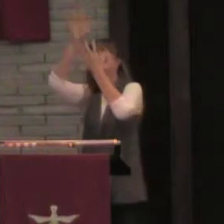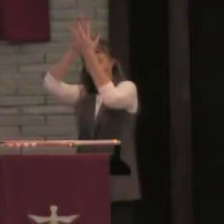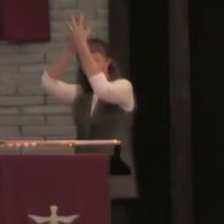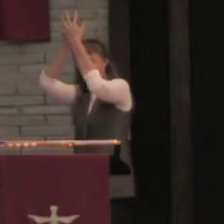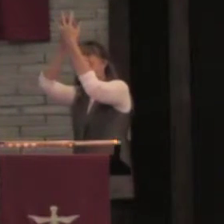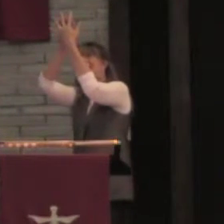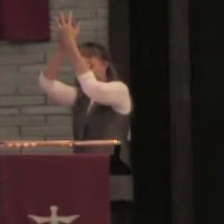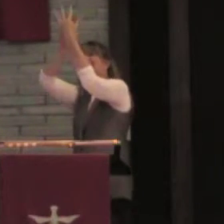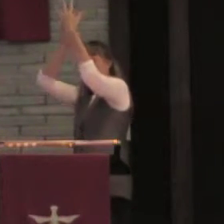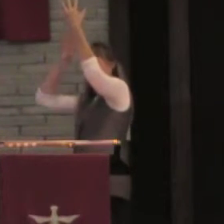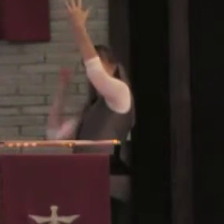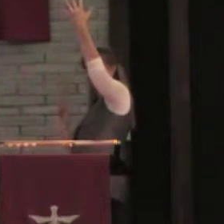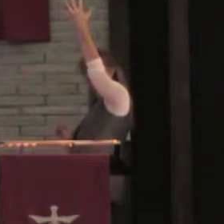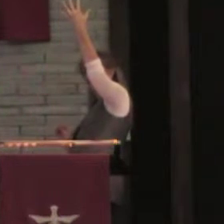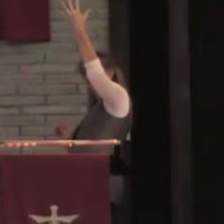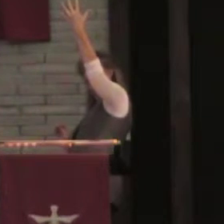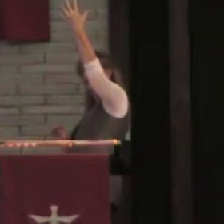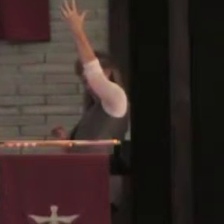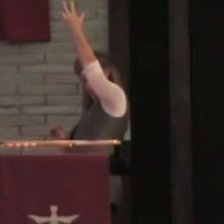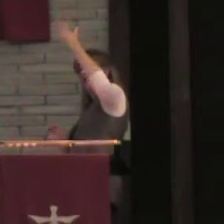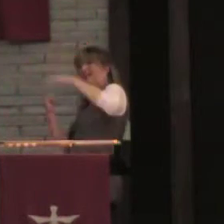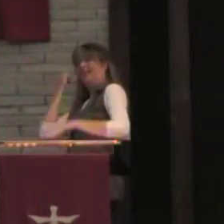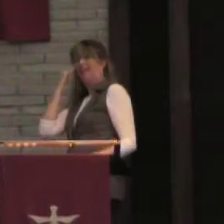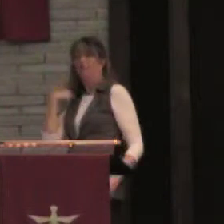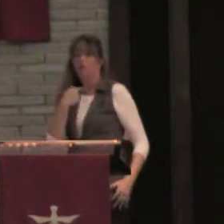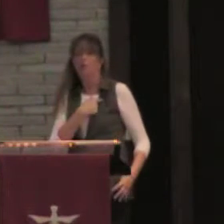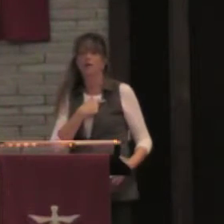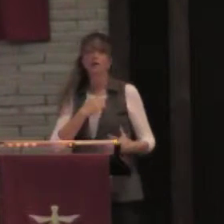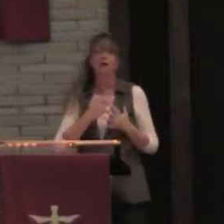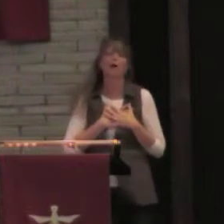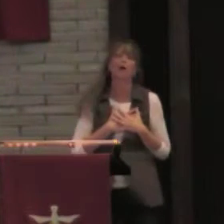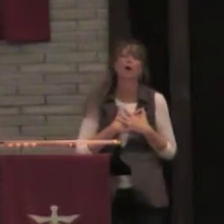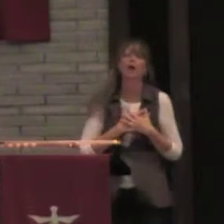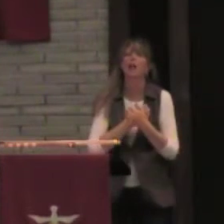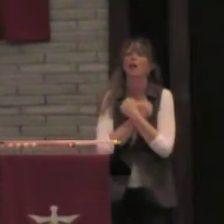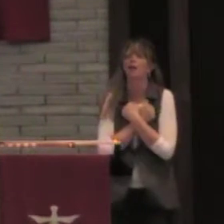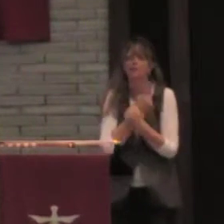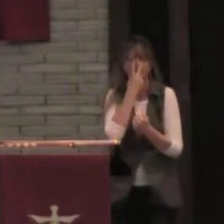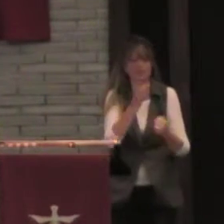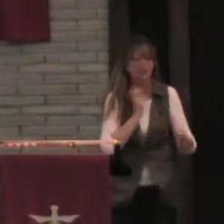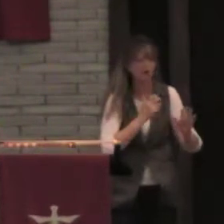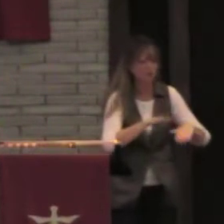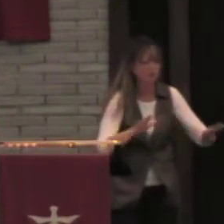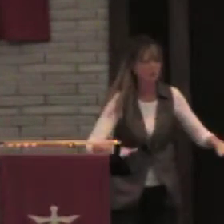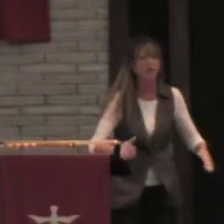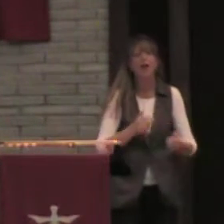We are created in His image. So if we